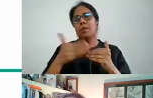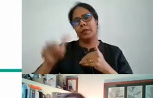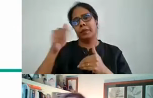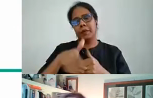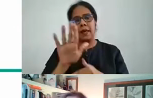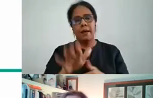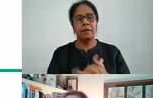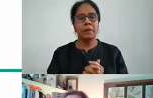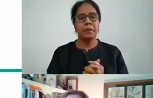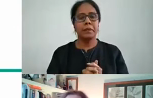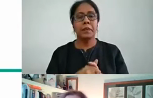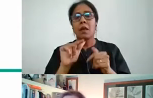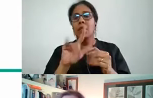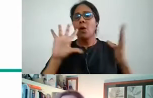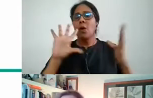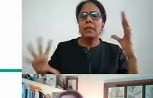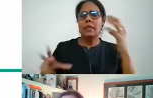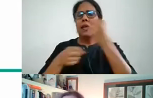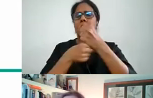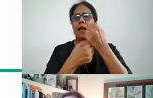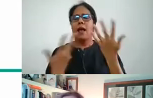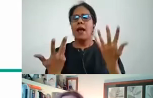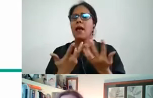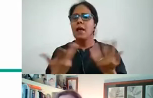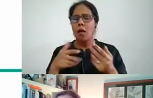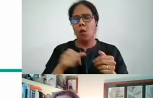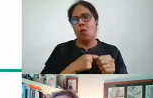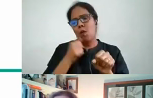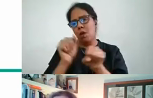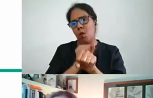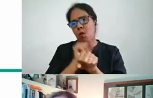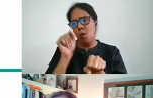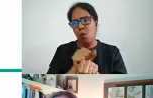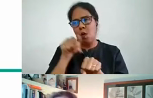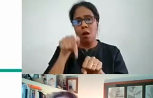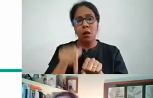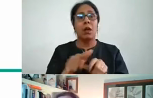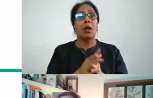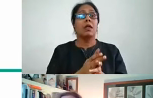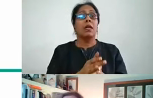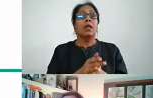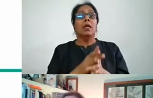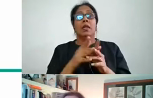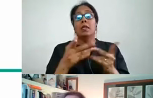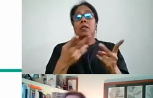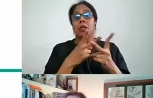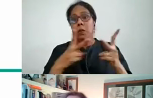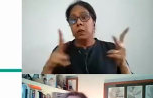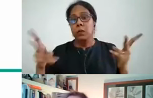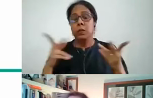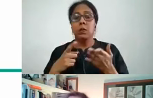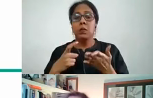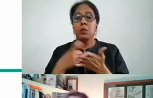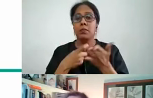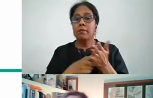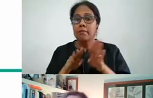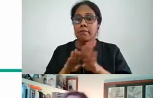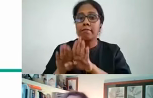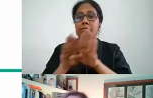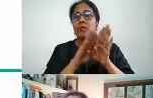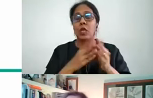So, in summary, we continue our work in 8 to 11 standards community to continue to enhance the